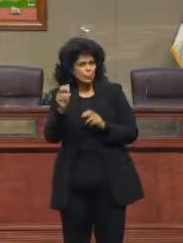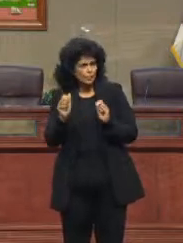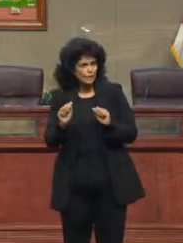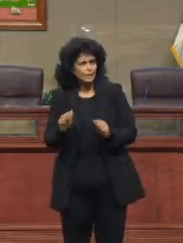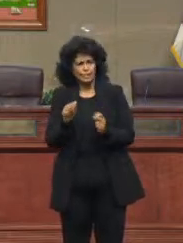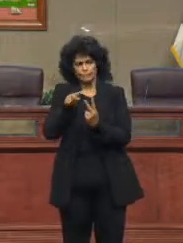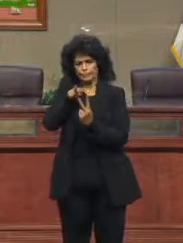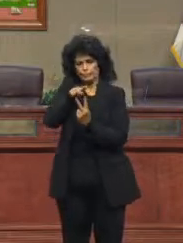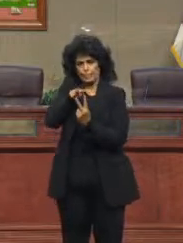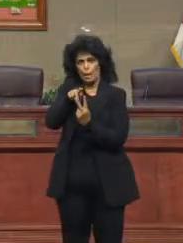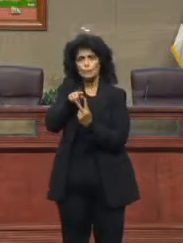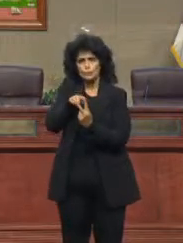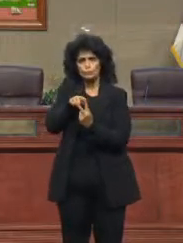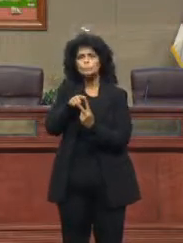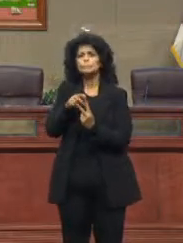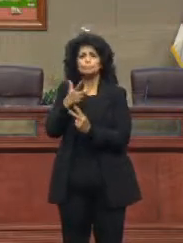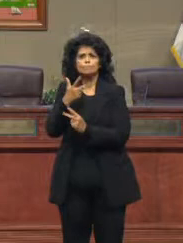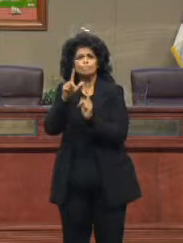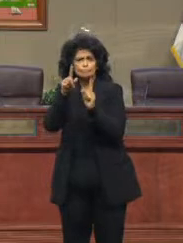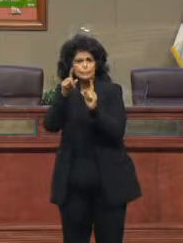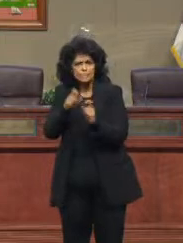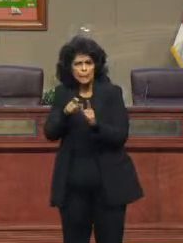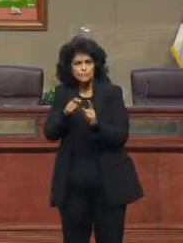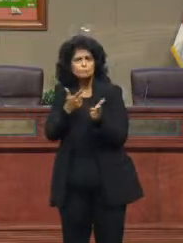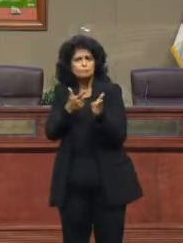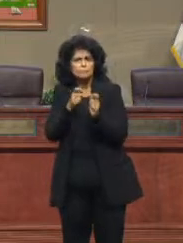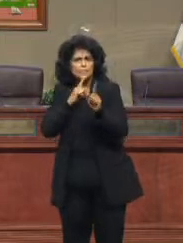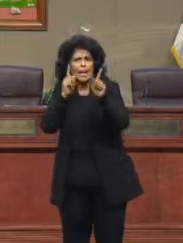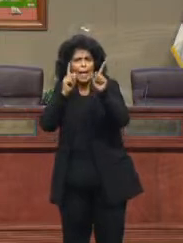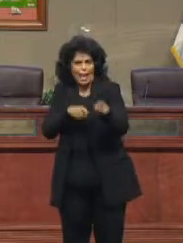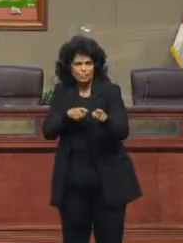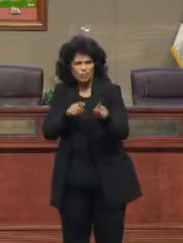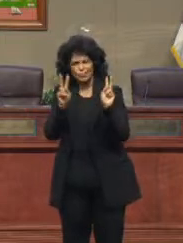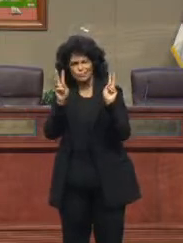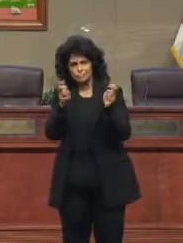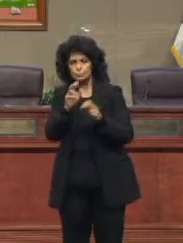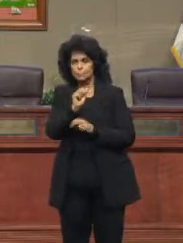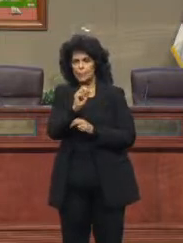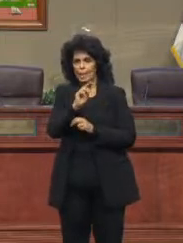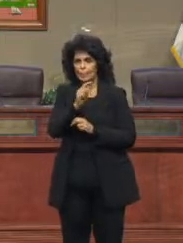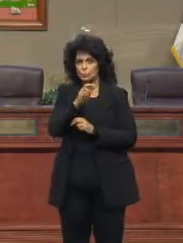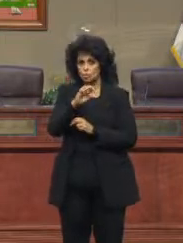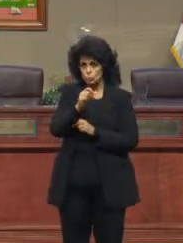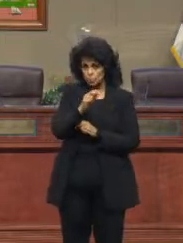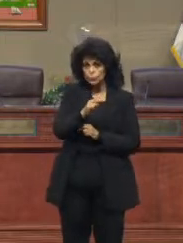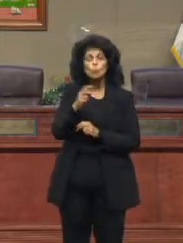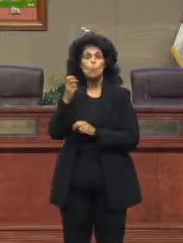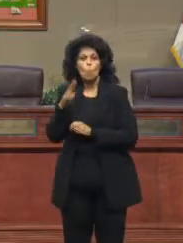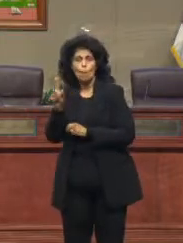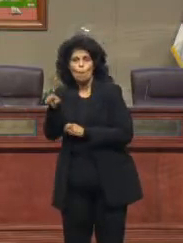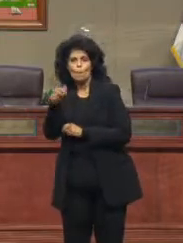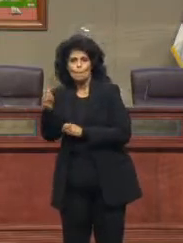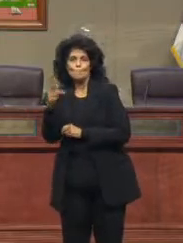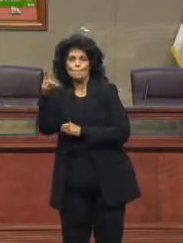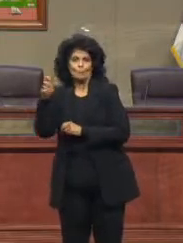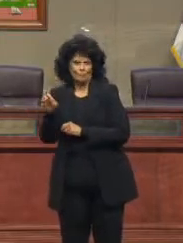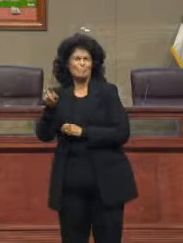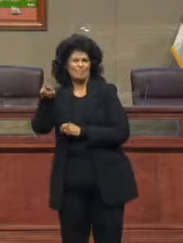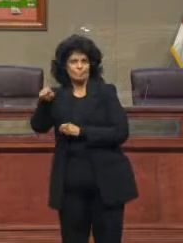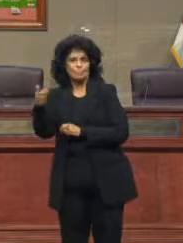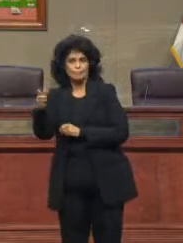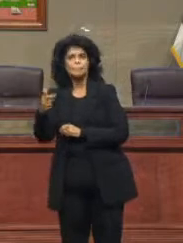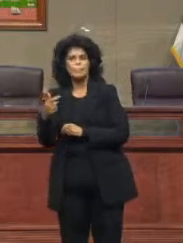and PCR testing is offered at Barnett Park through the end of this month. Our